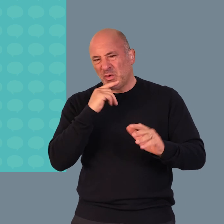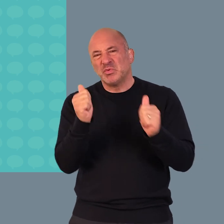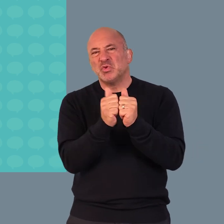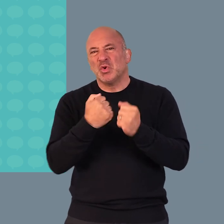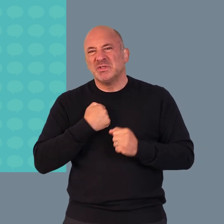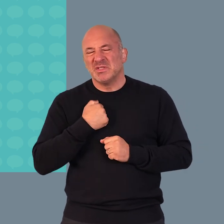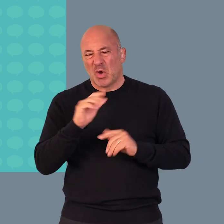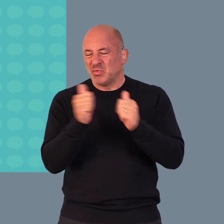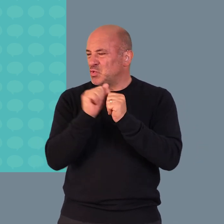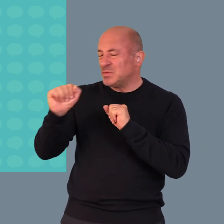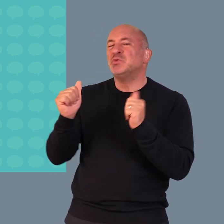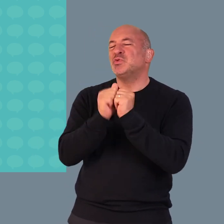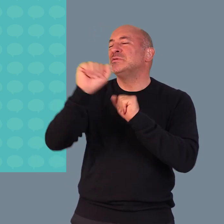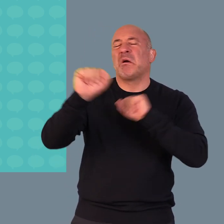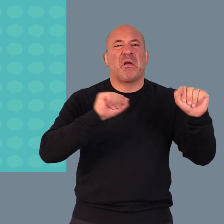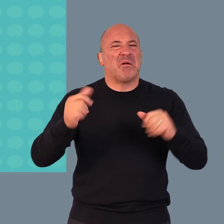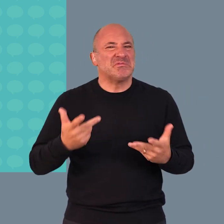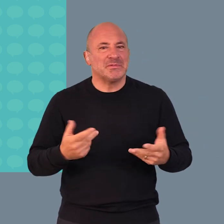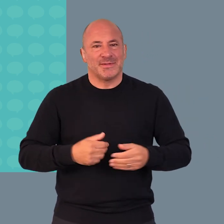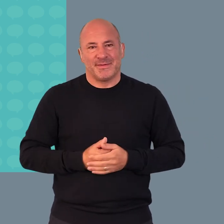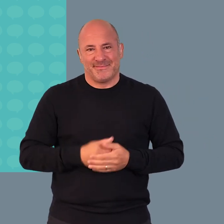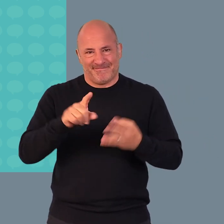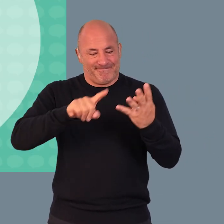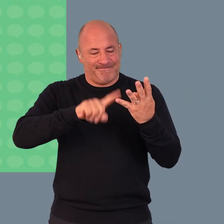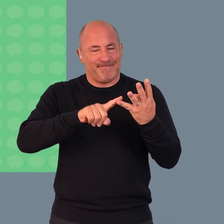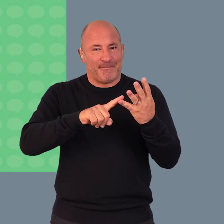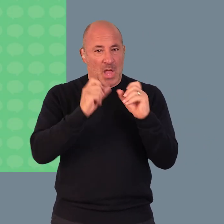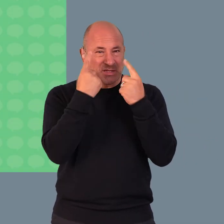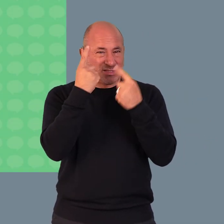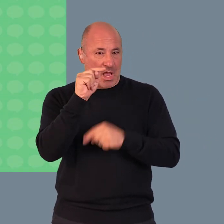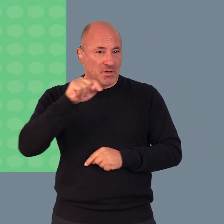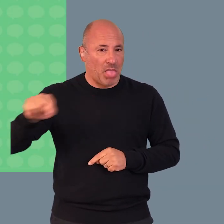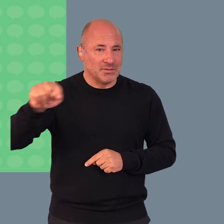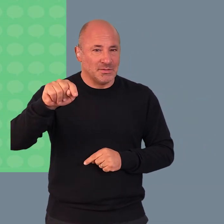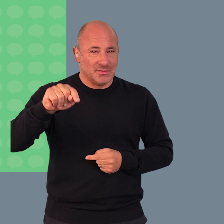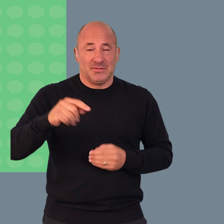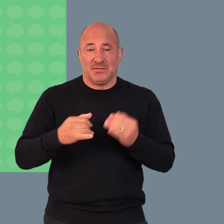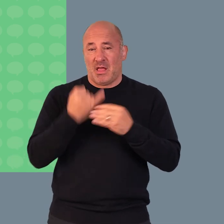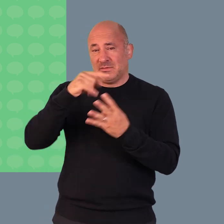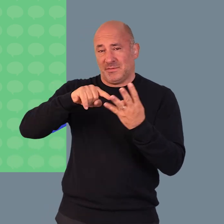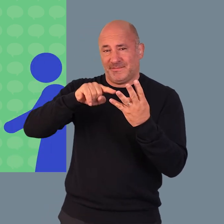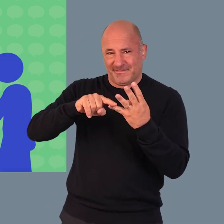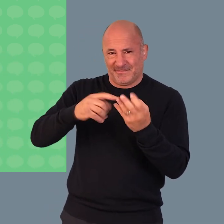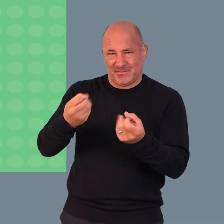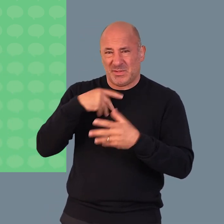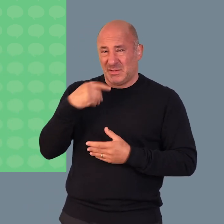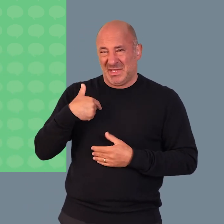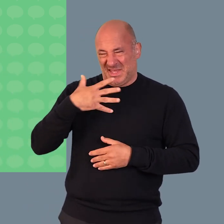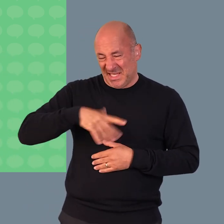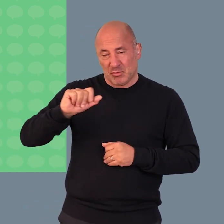makes people feel like the services we run aren't for everyone. Understanding others. And